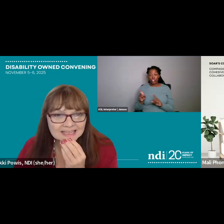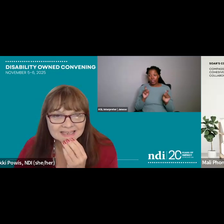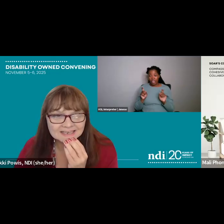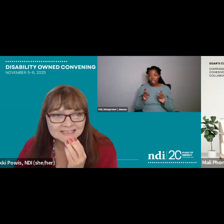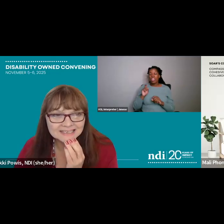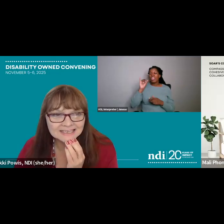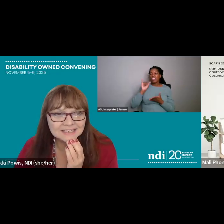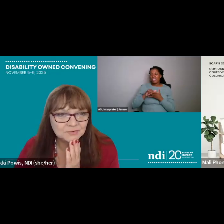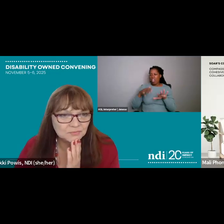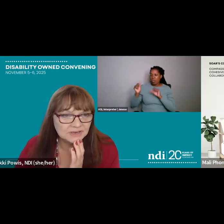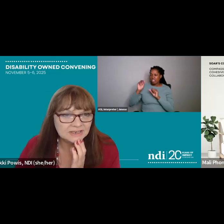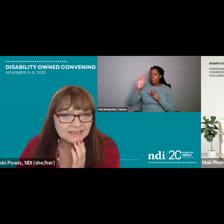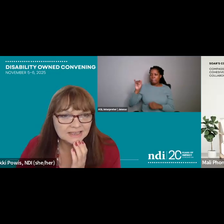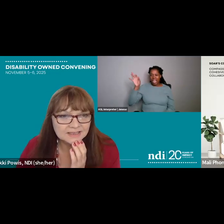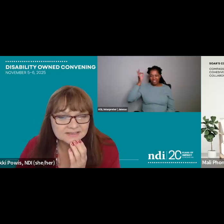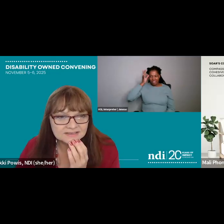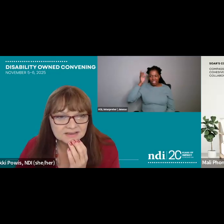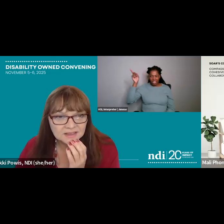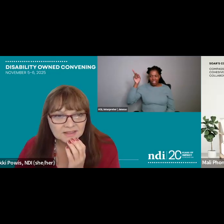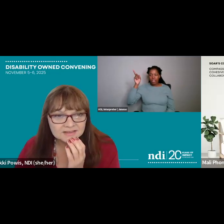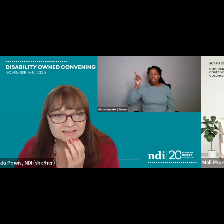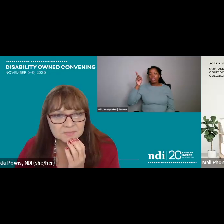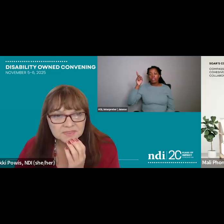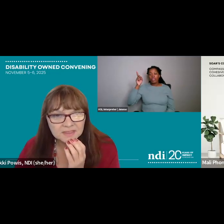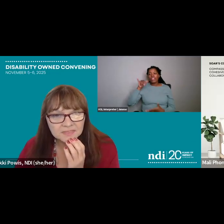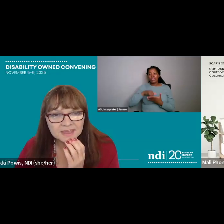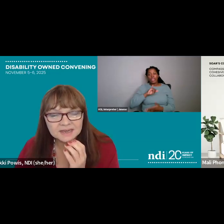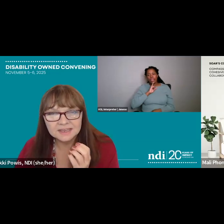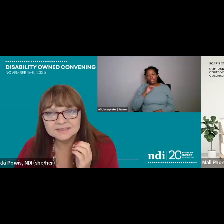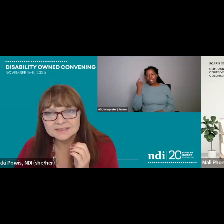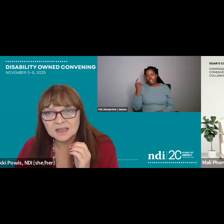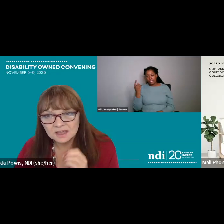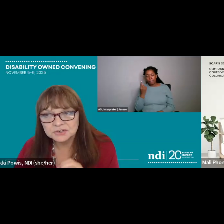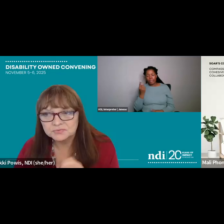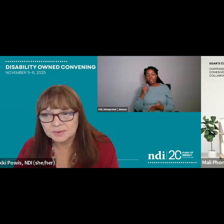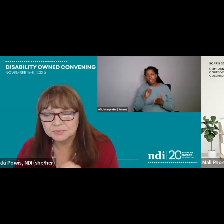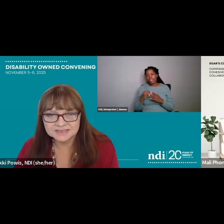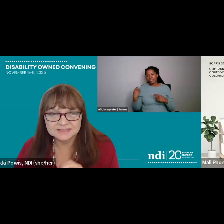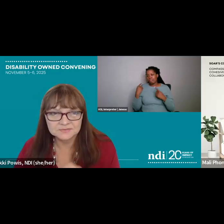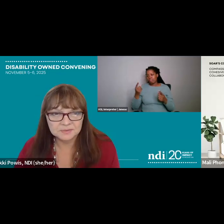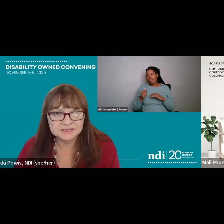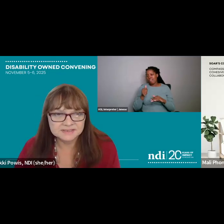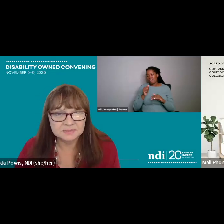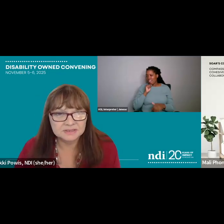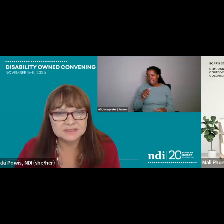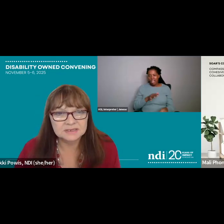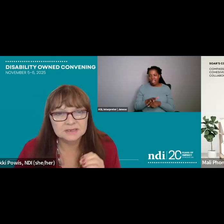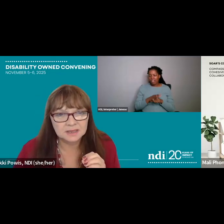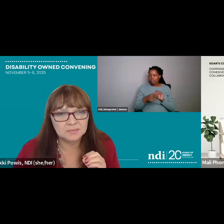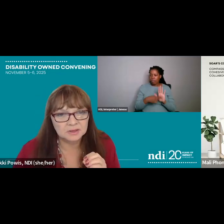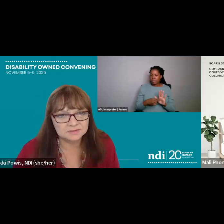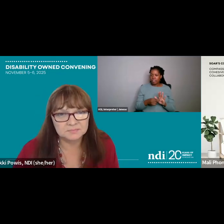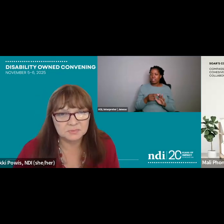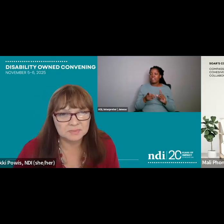Fed, and it really is something that is underrepresented from the